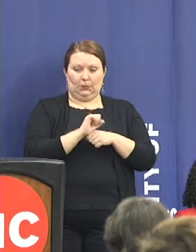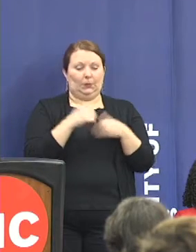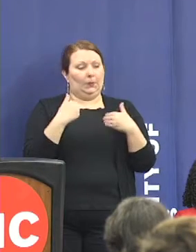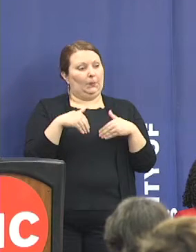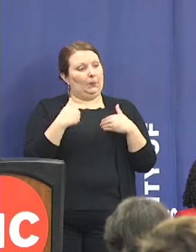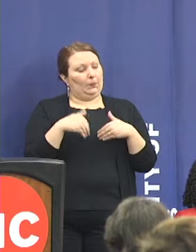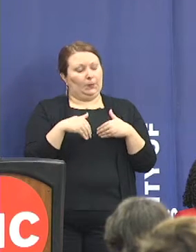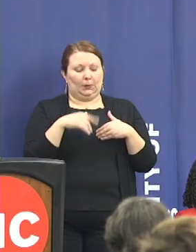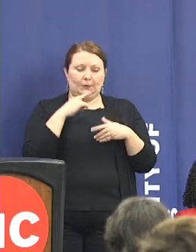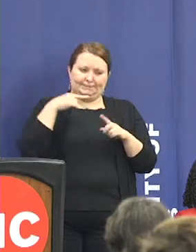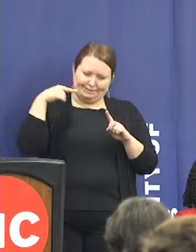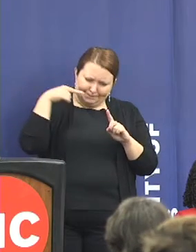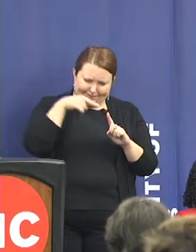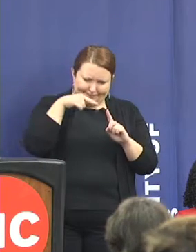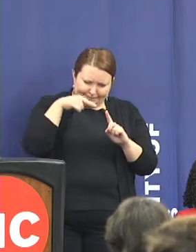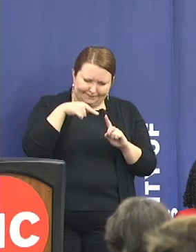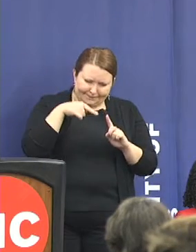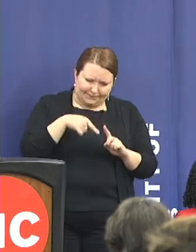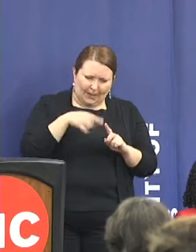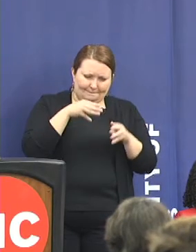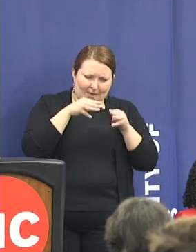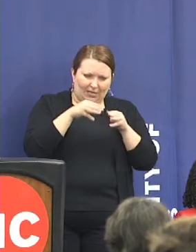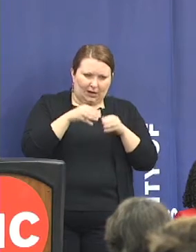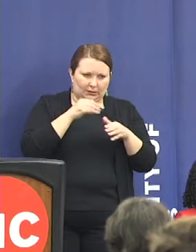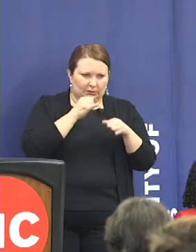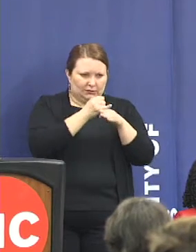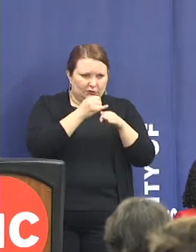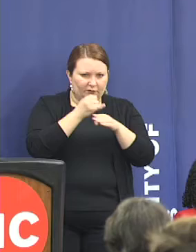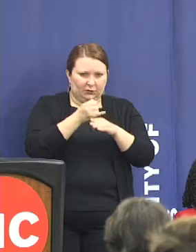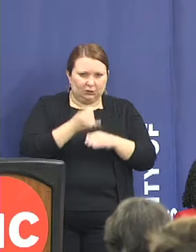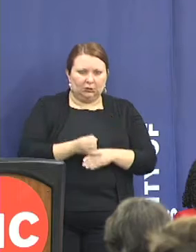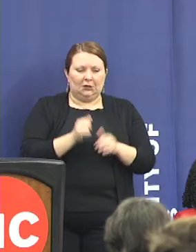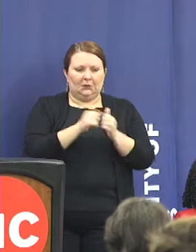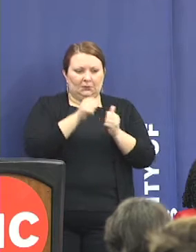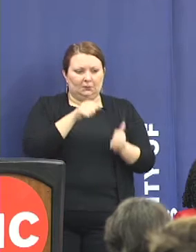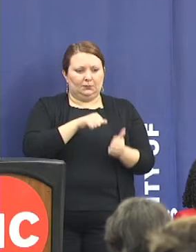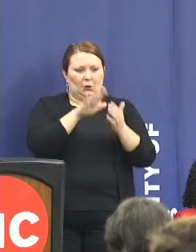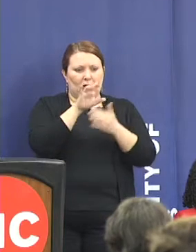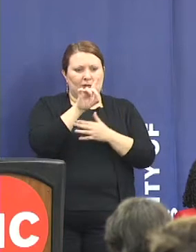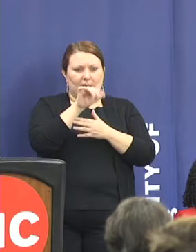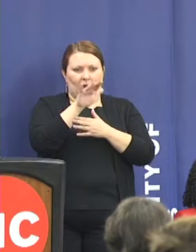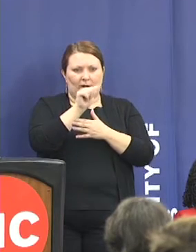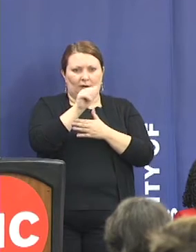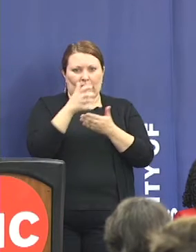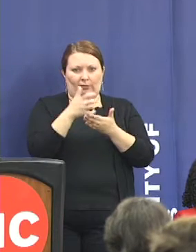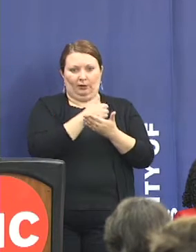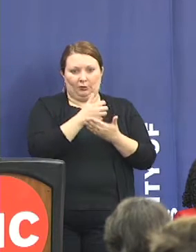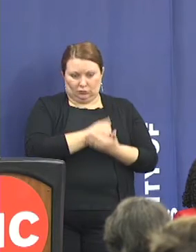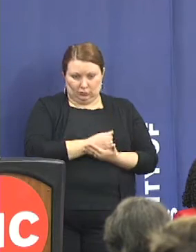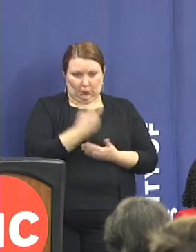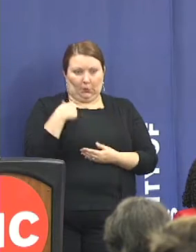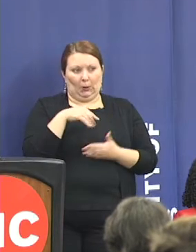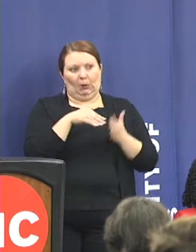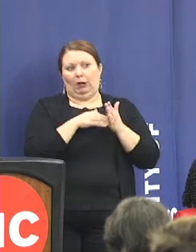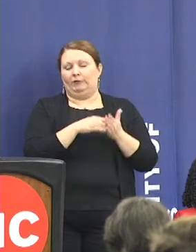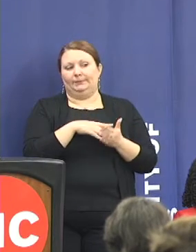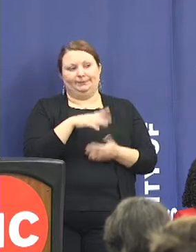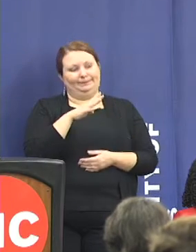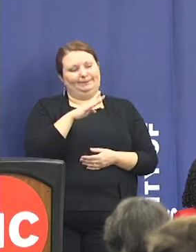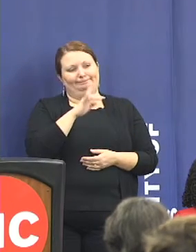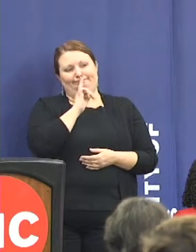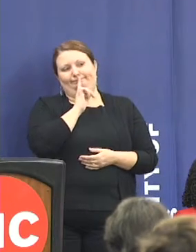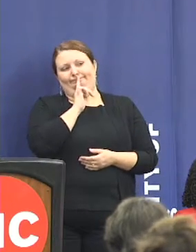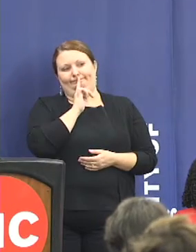incredibly incisive methodological intervention in terms of approaching data collection, which I think we often don't talk